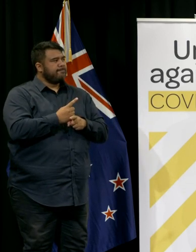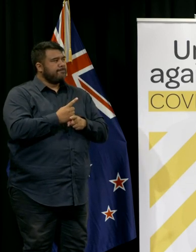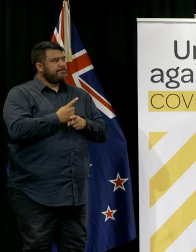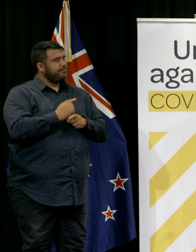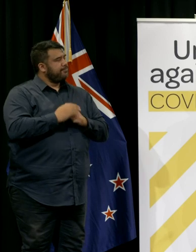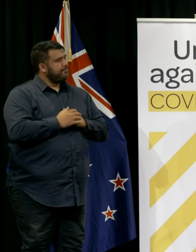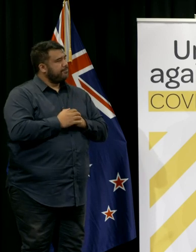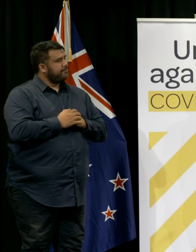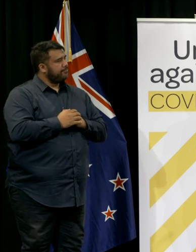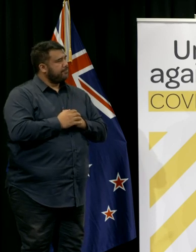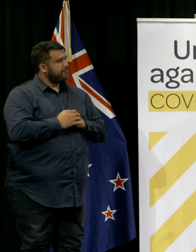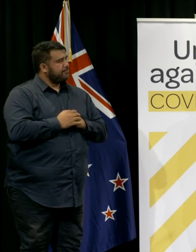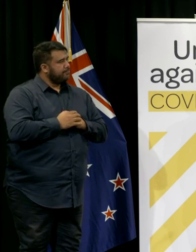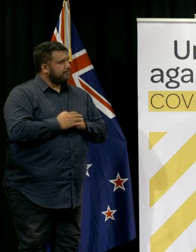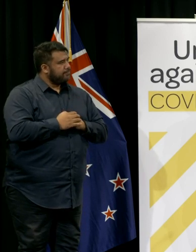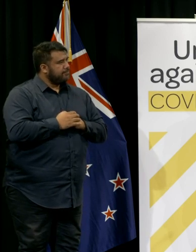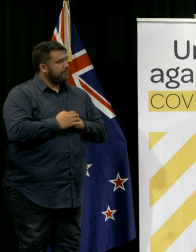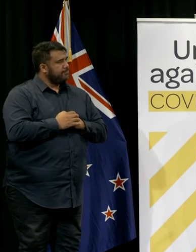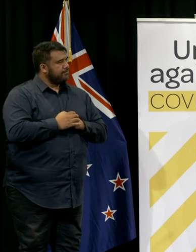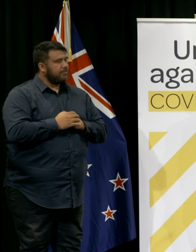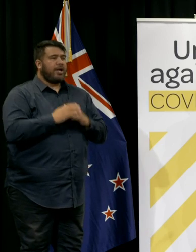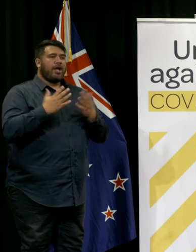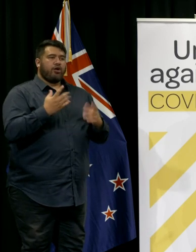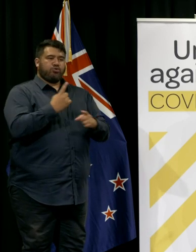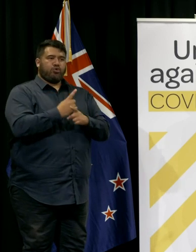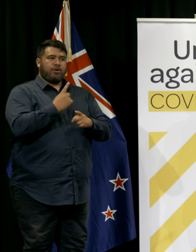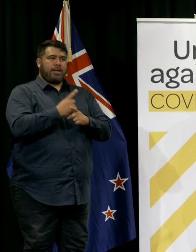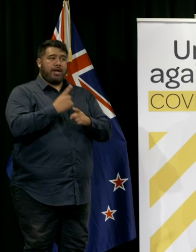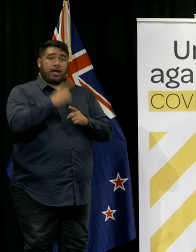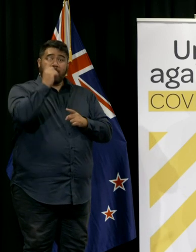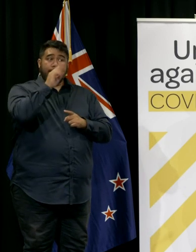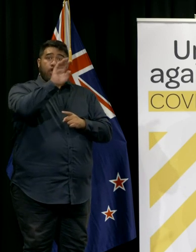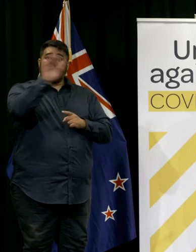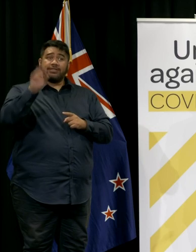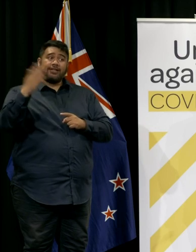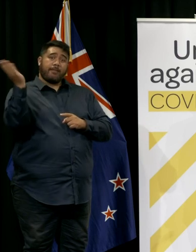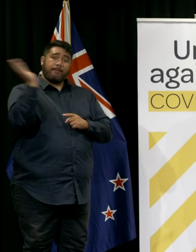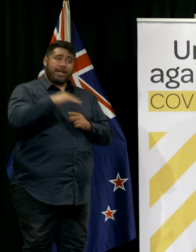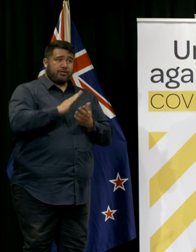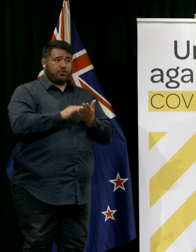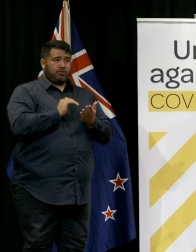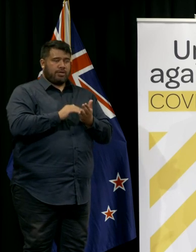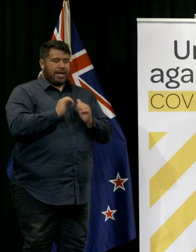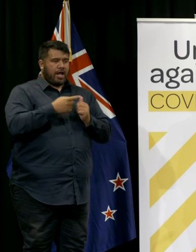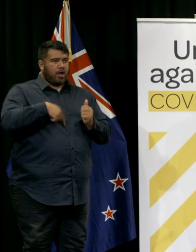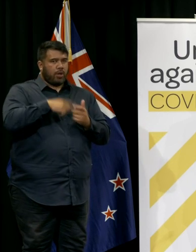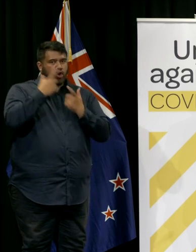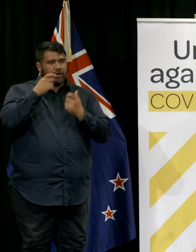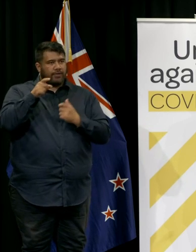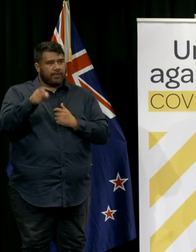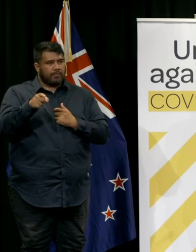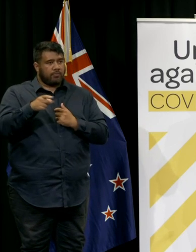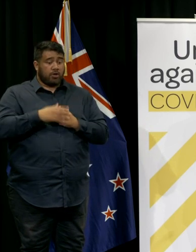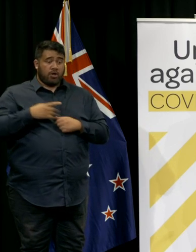welcoming and looking after people returning to New Zealand. In very quick time, we set up a